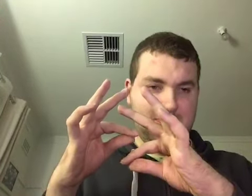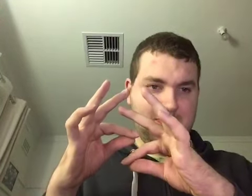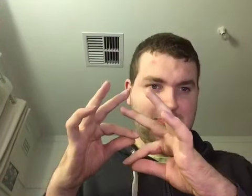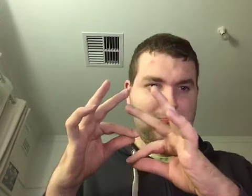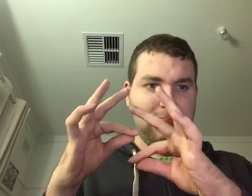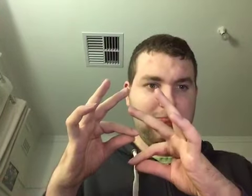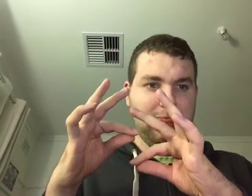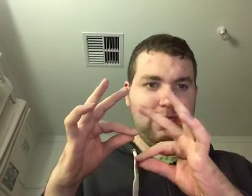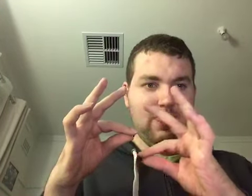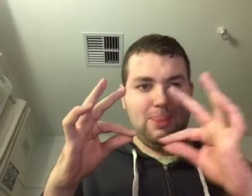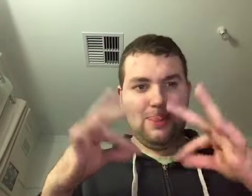too. What the?